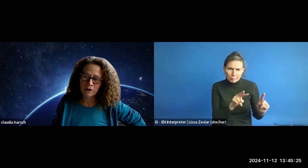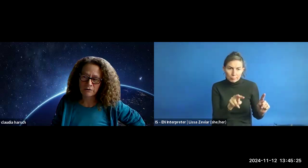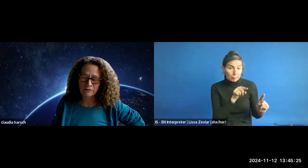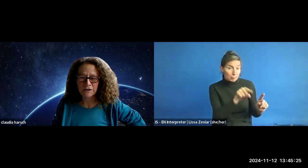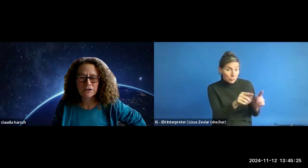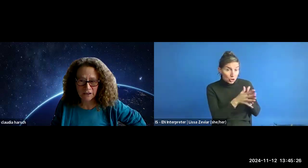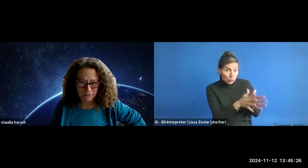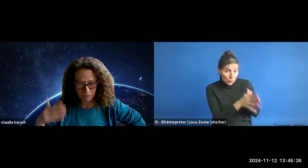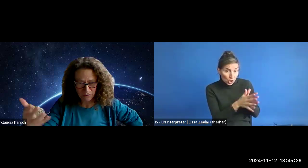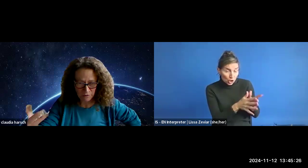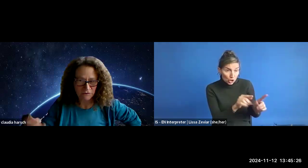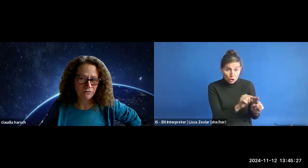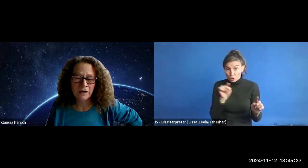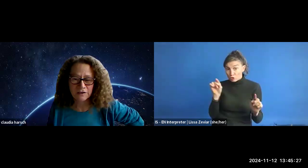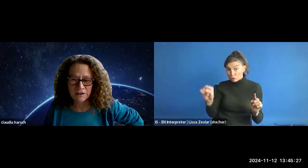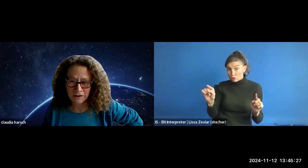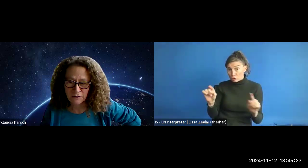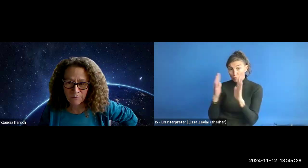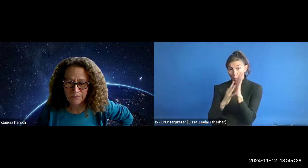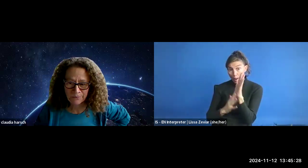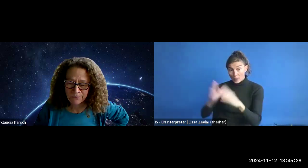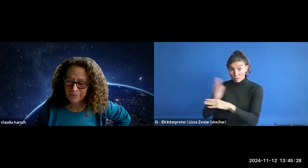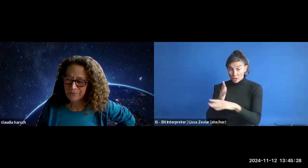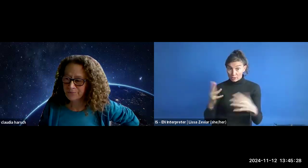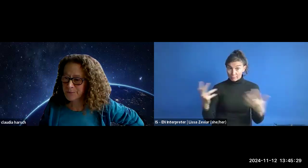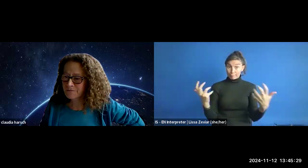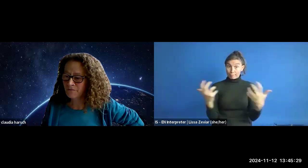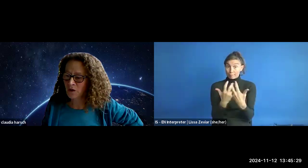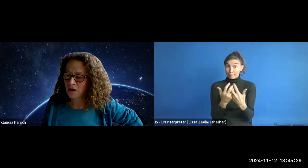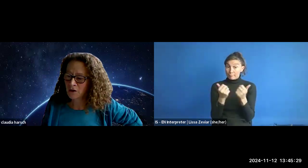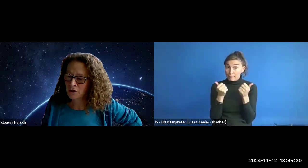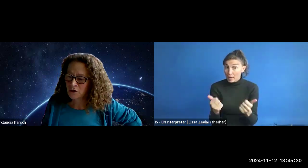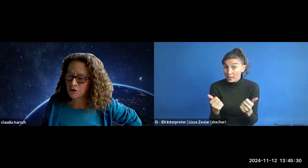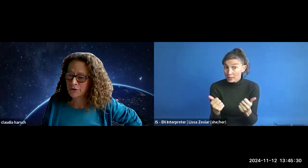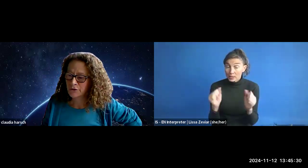for vocabulary range that specifies this item?